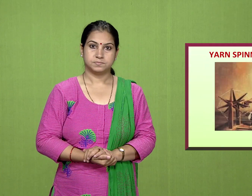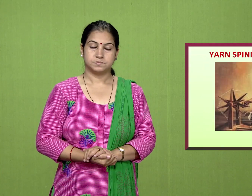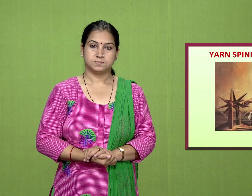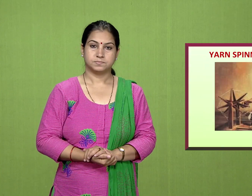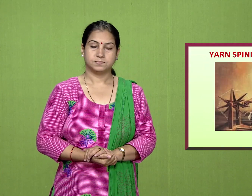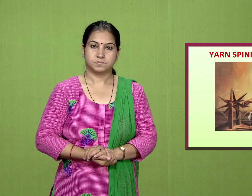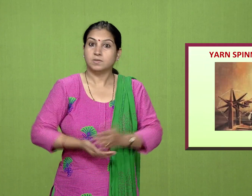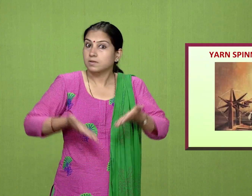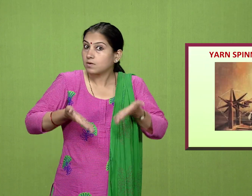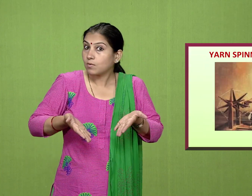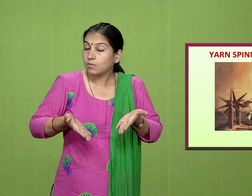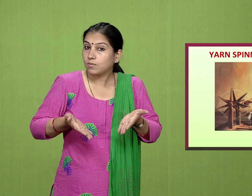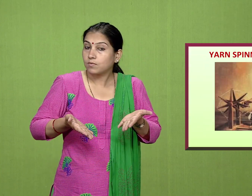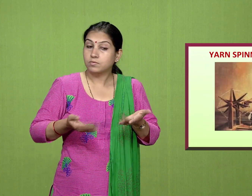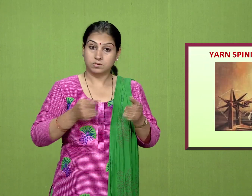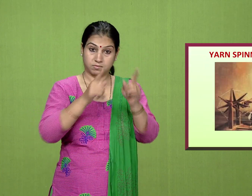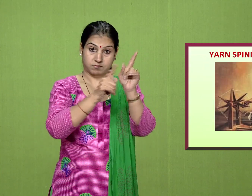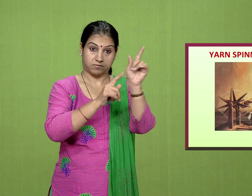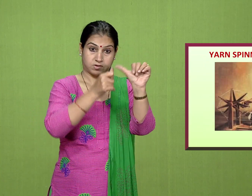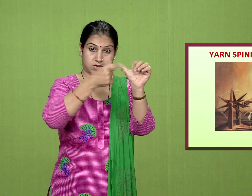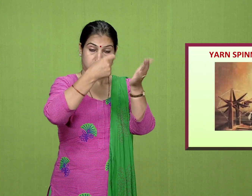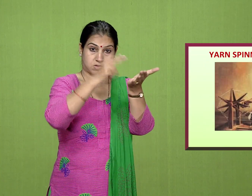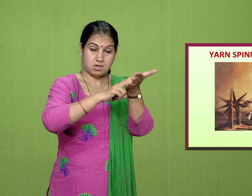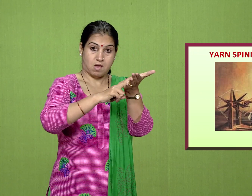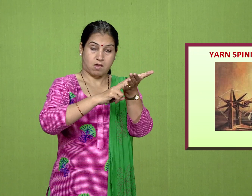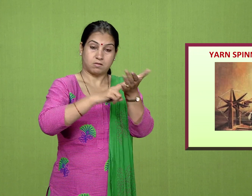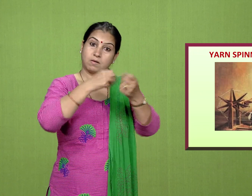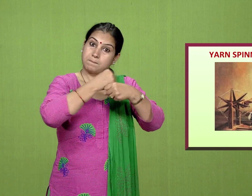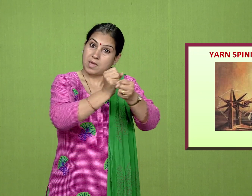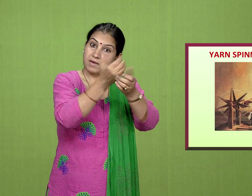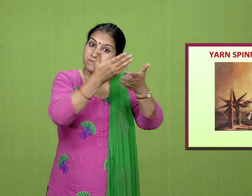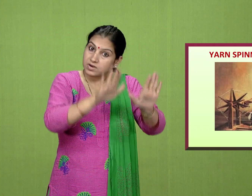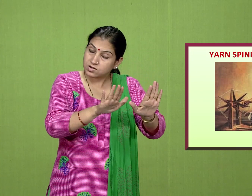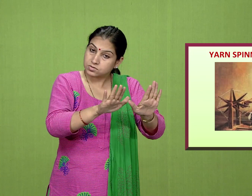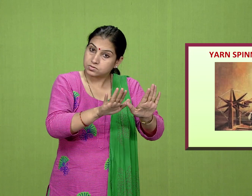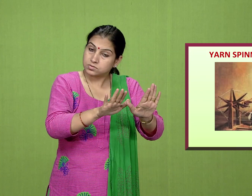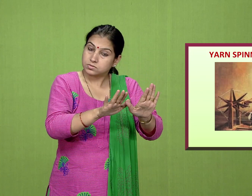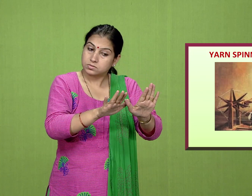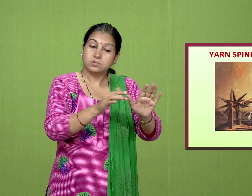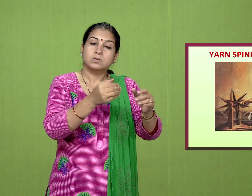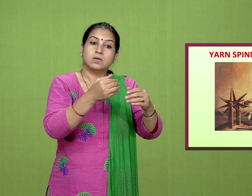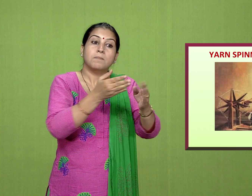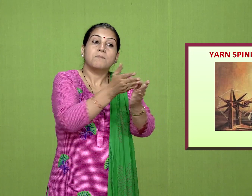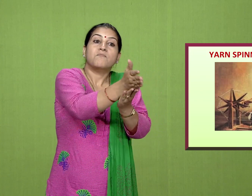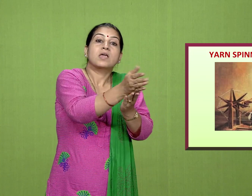Now, when the yarns are formed by the process of spinning,